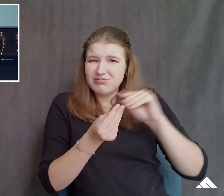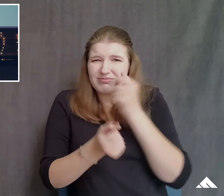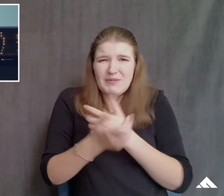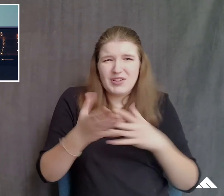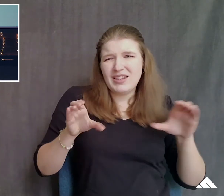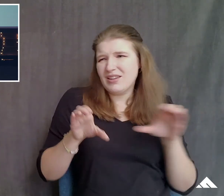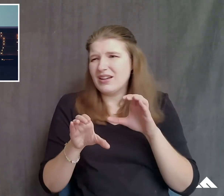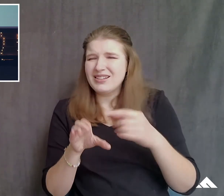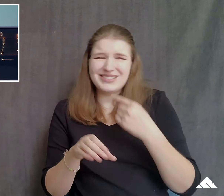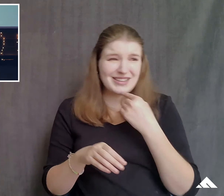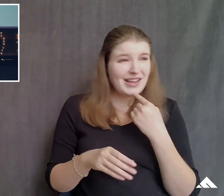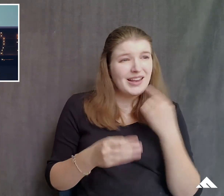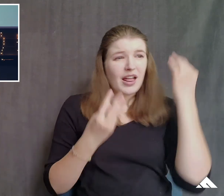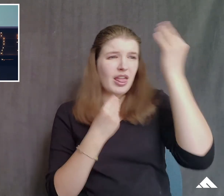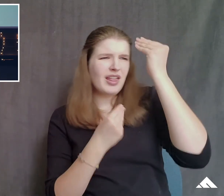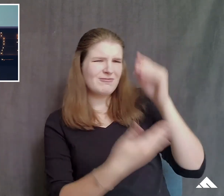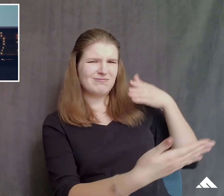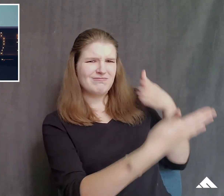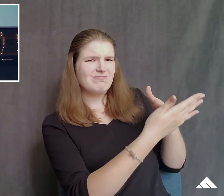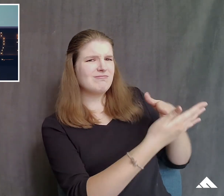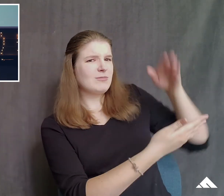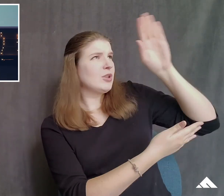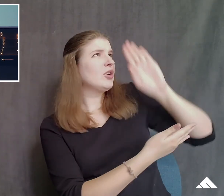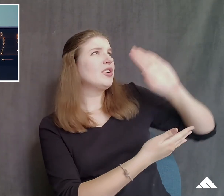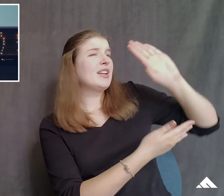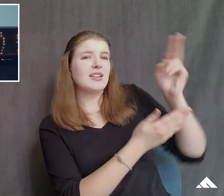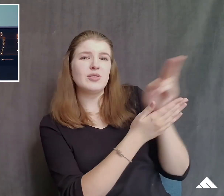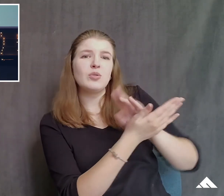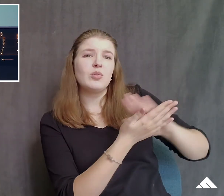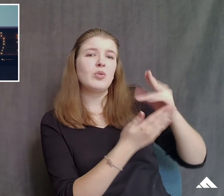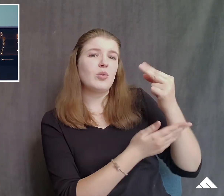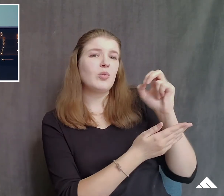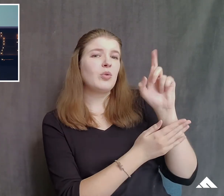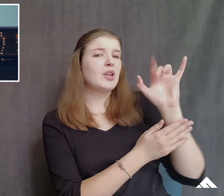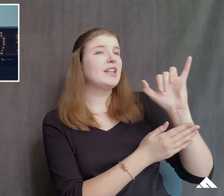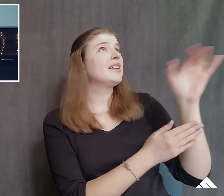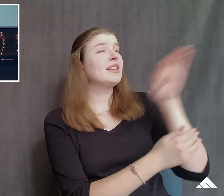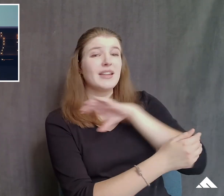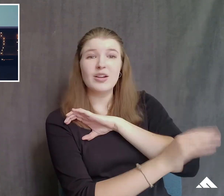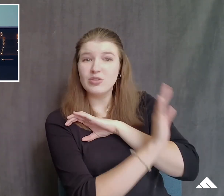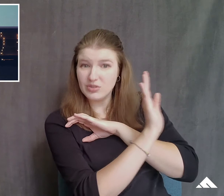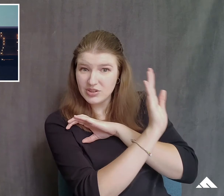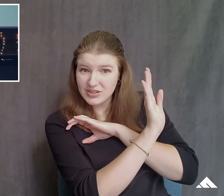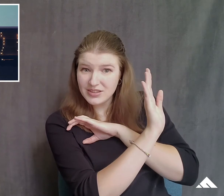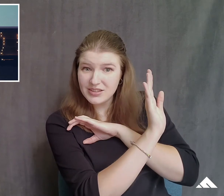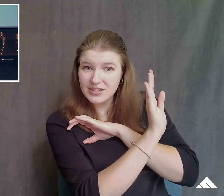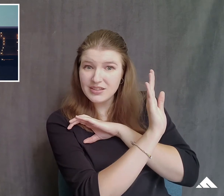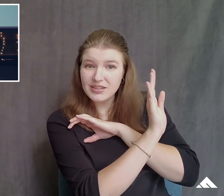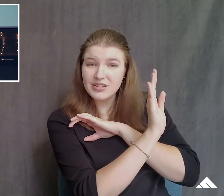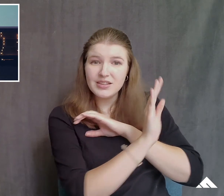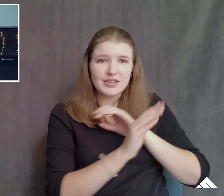thought that's in violation of God's holy character. It comes just by virtue of the fact that